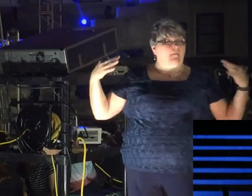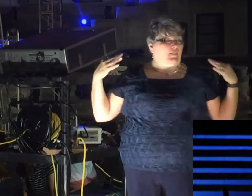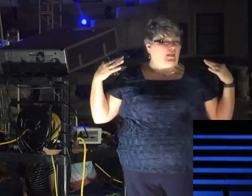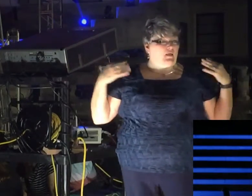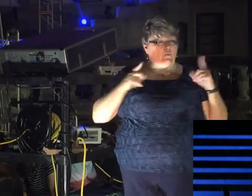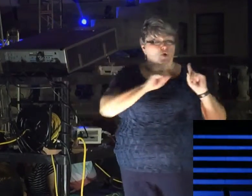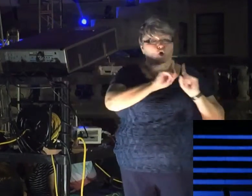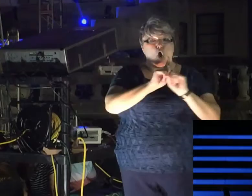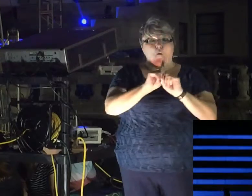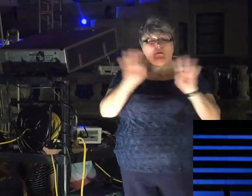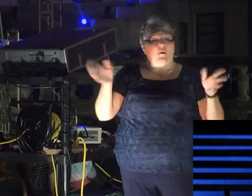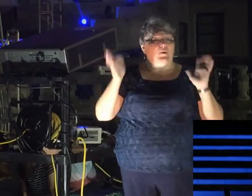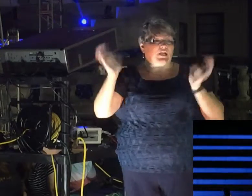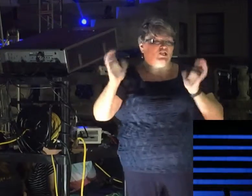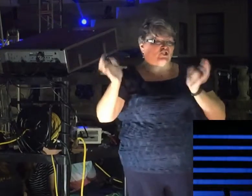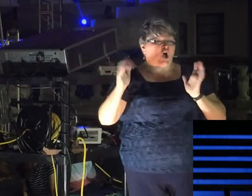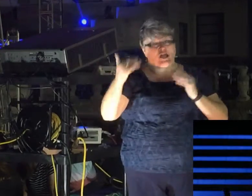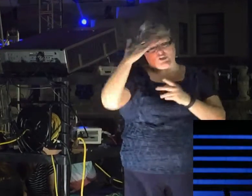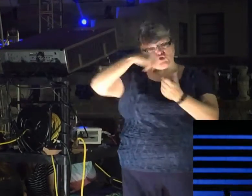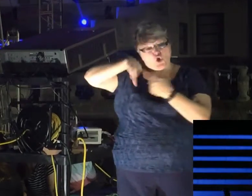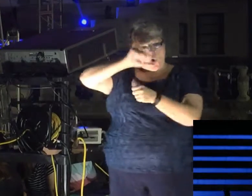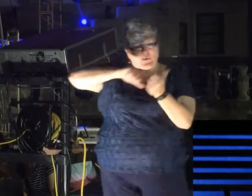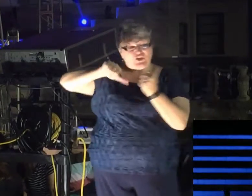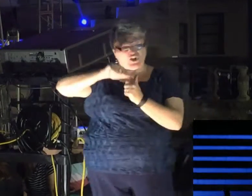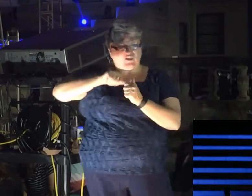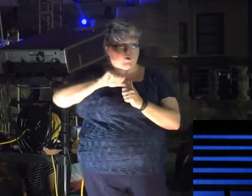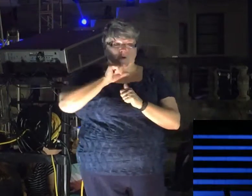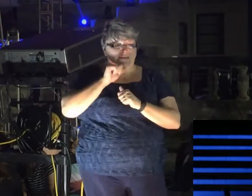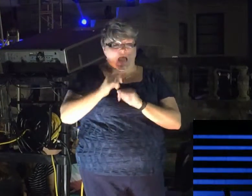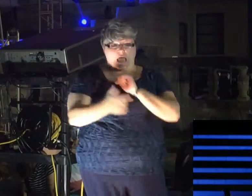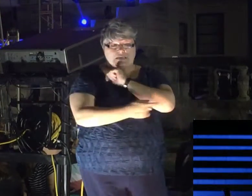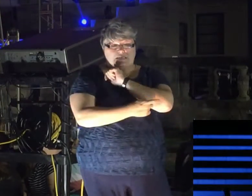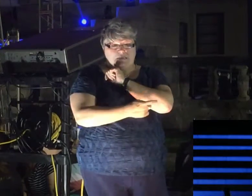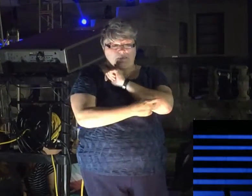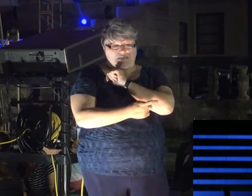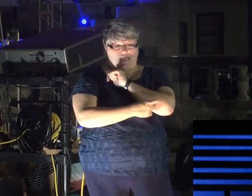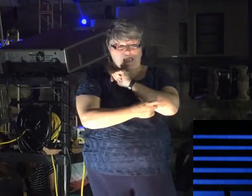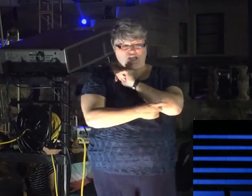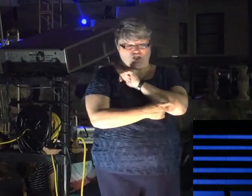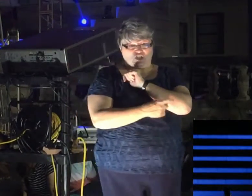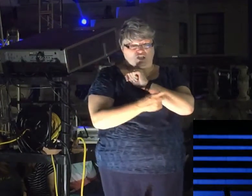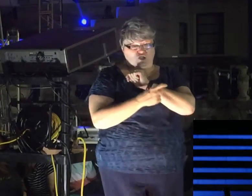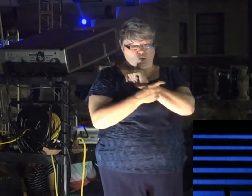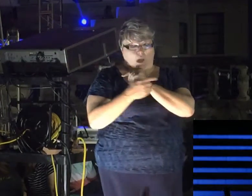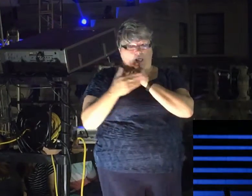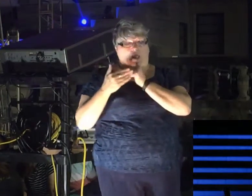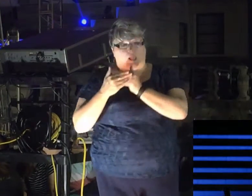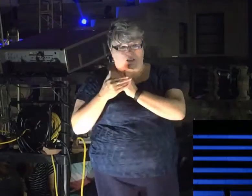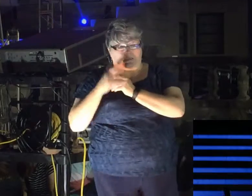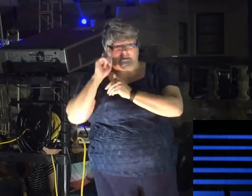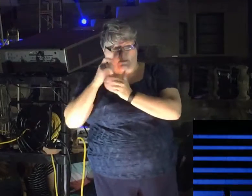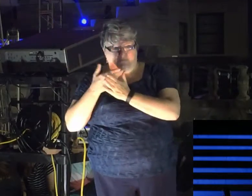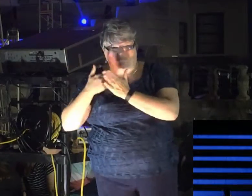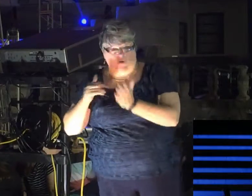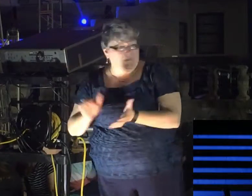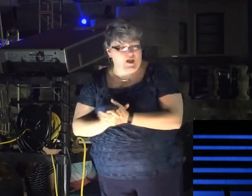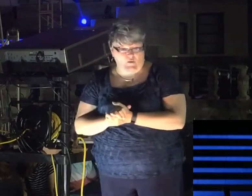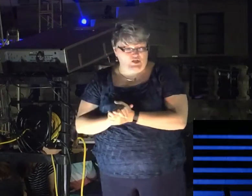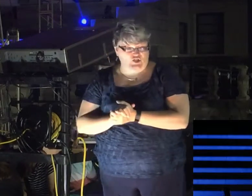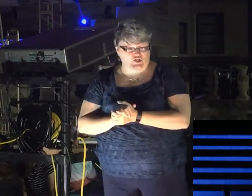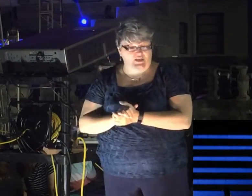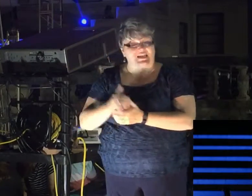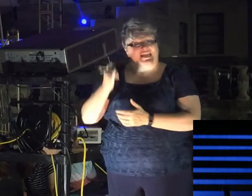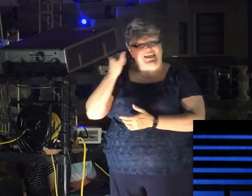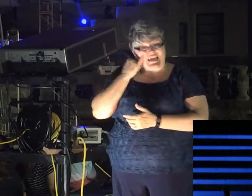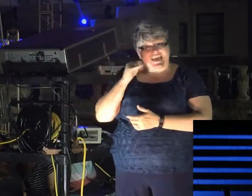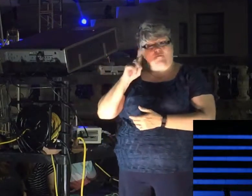in public. We would go places where we could talk and get to know each other, where there wouldn't be this temptation to press things sexually before we were